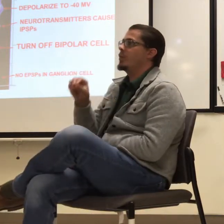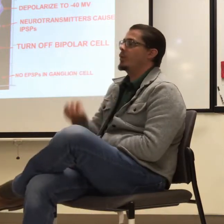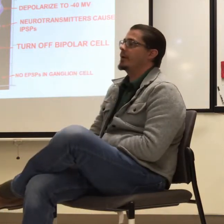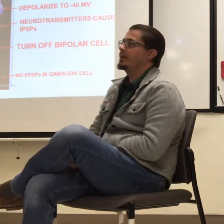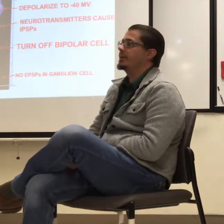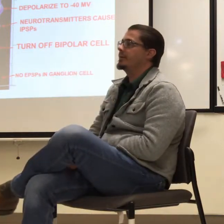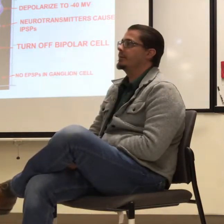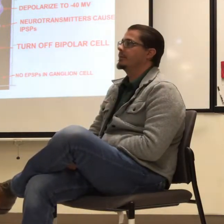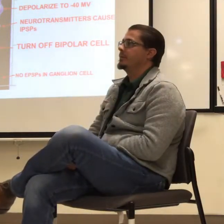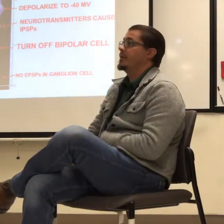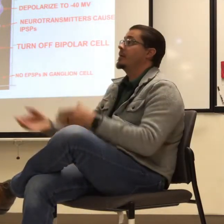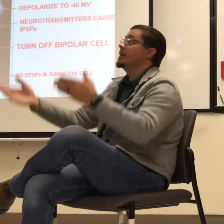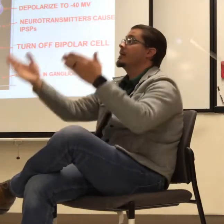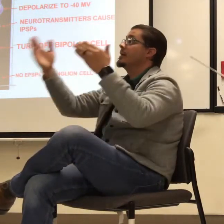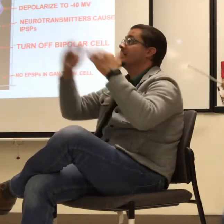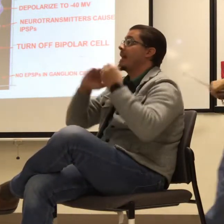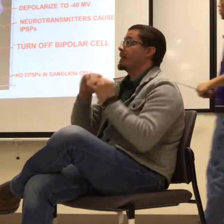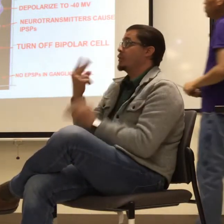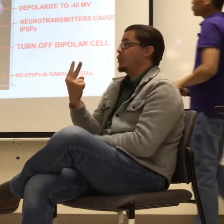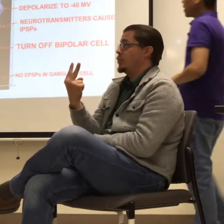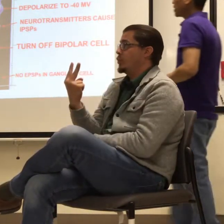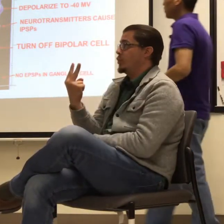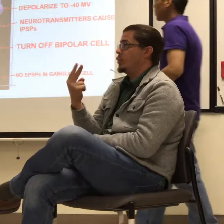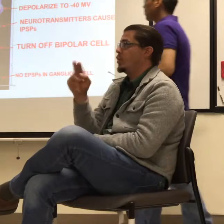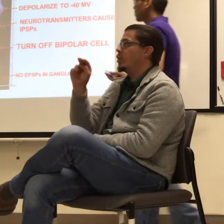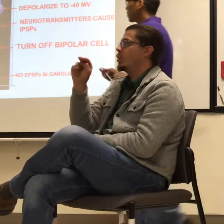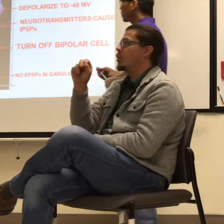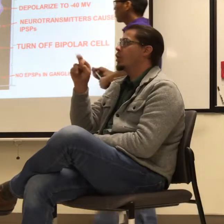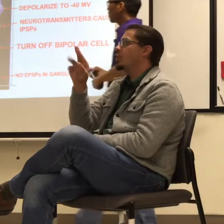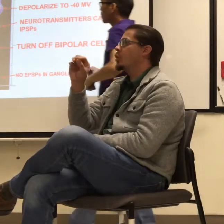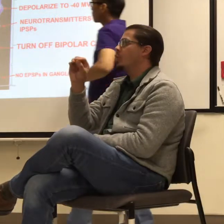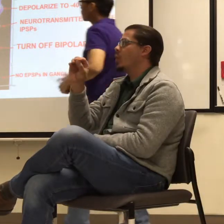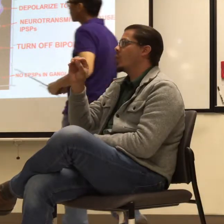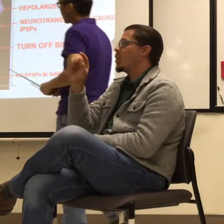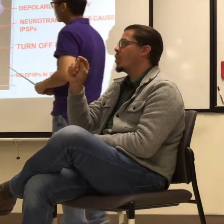Okay, step 2. Neurotransmitter,